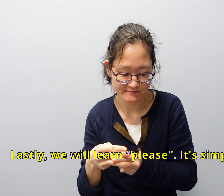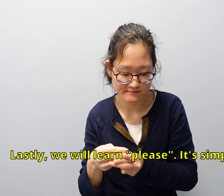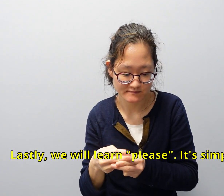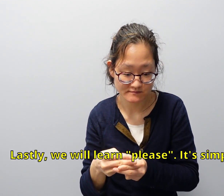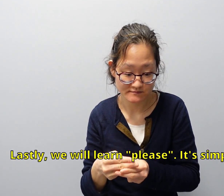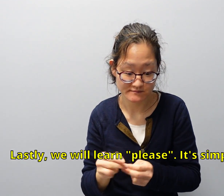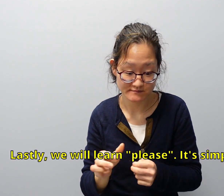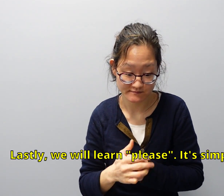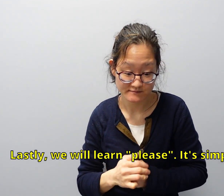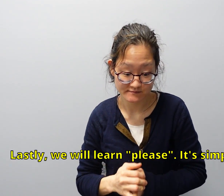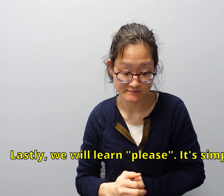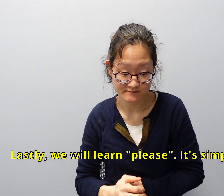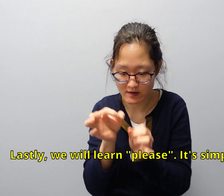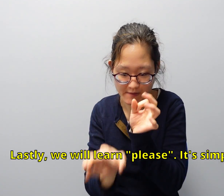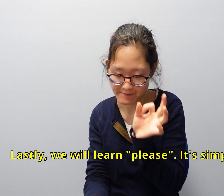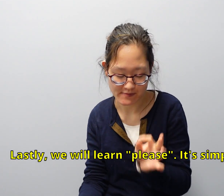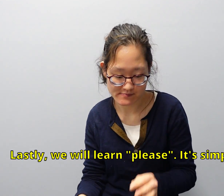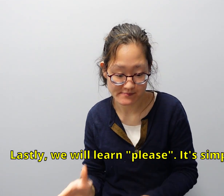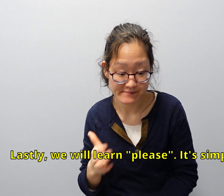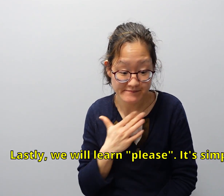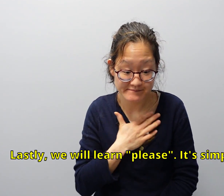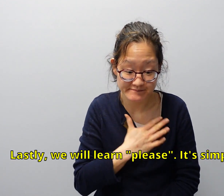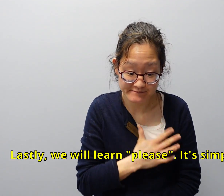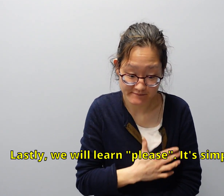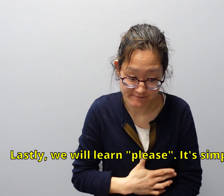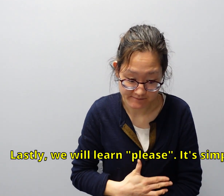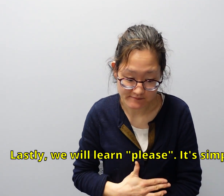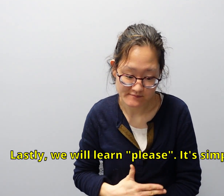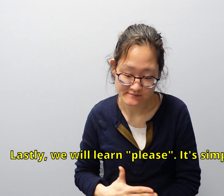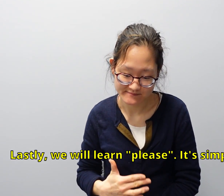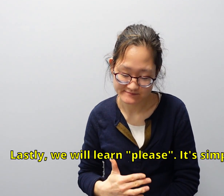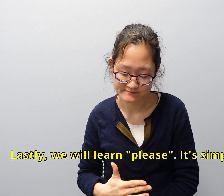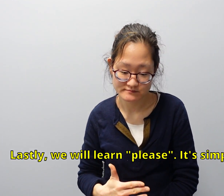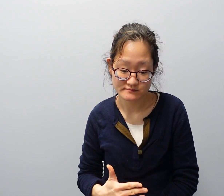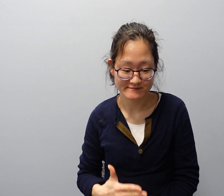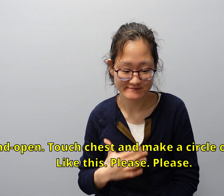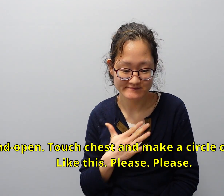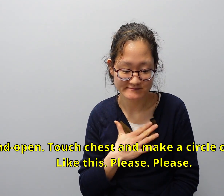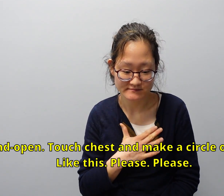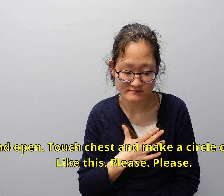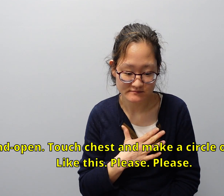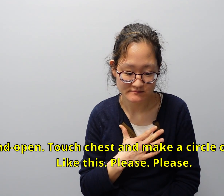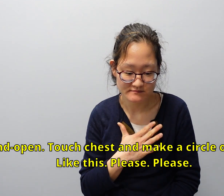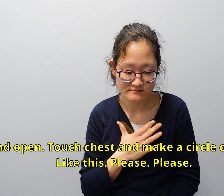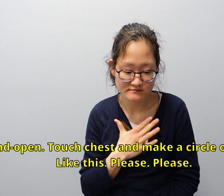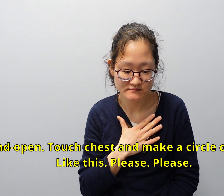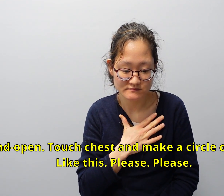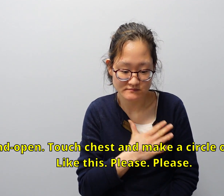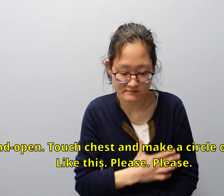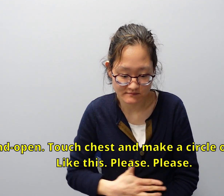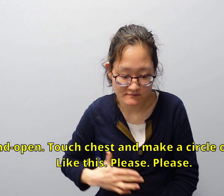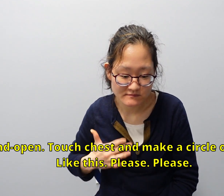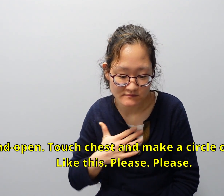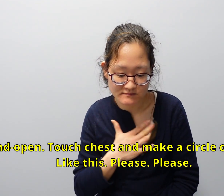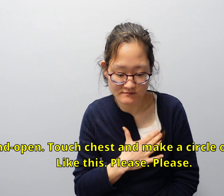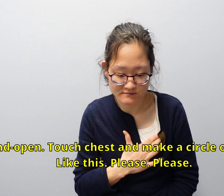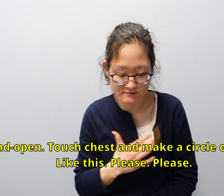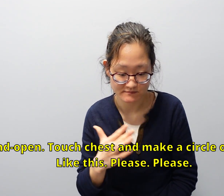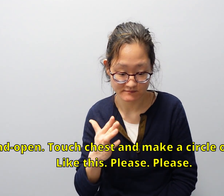Lastly, we will learn, please. It's simple. One hand open, touch chest, and